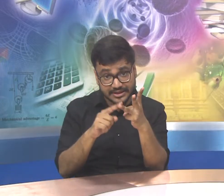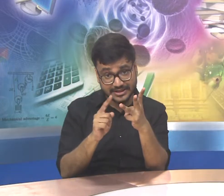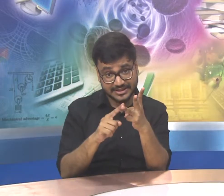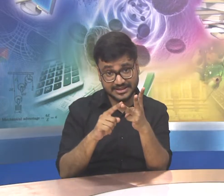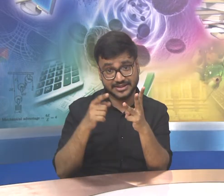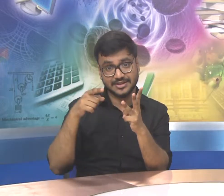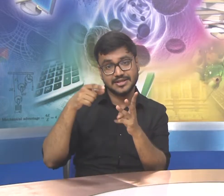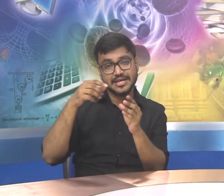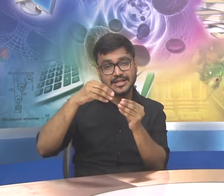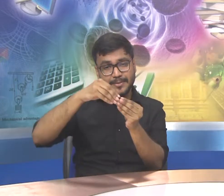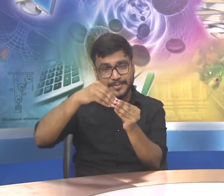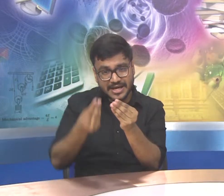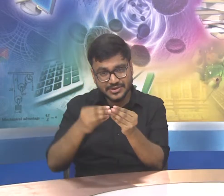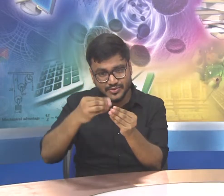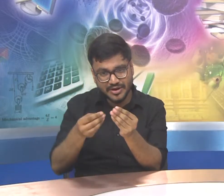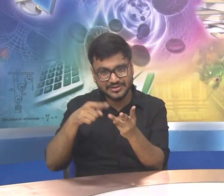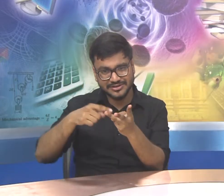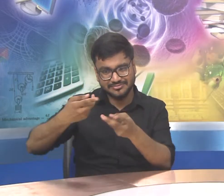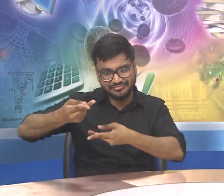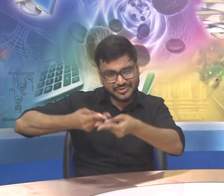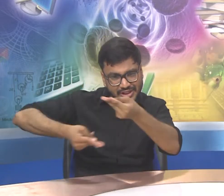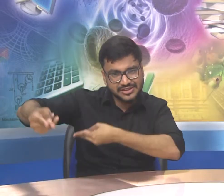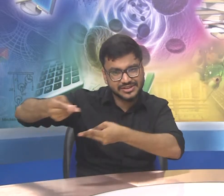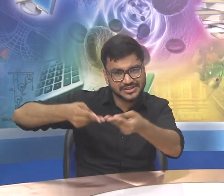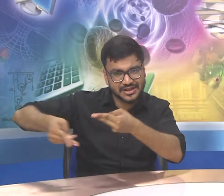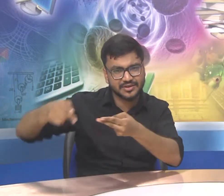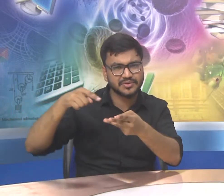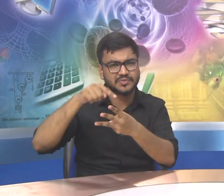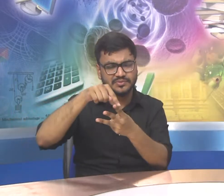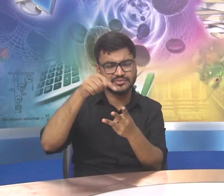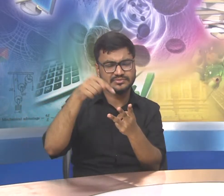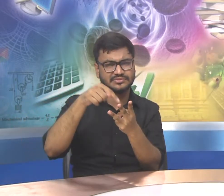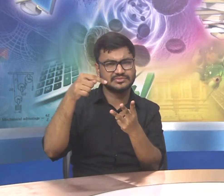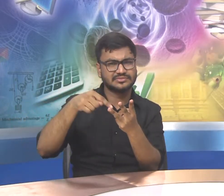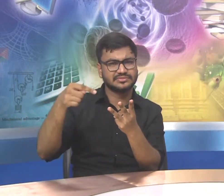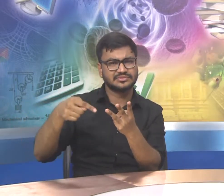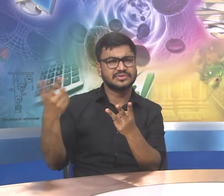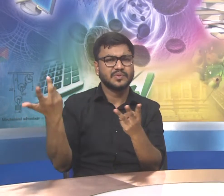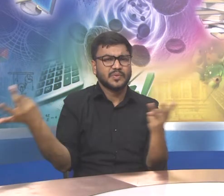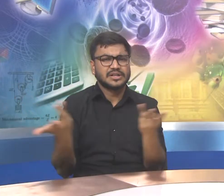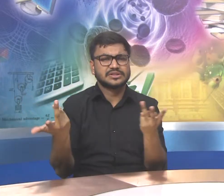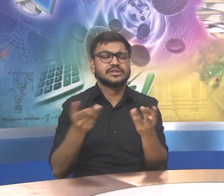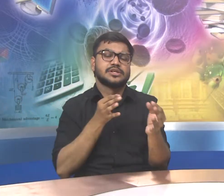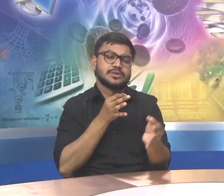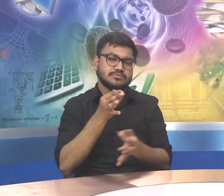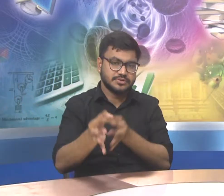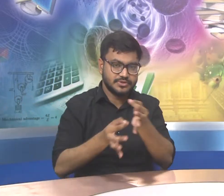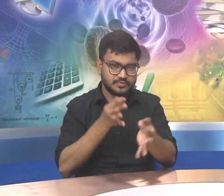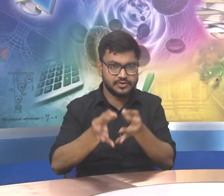second is overdraft, and third is discounting bill of exchange.